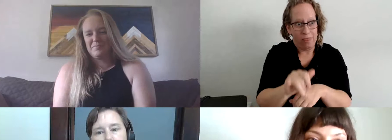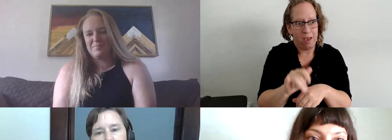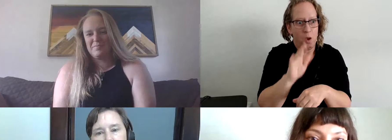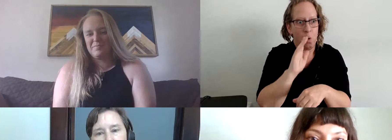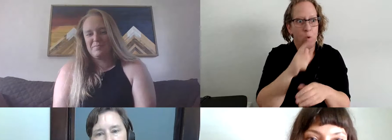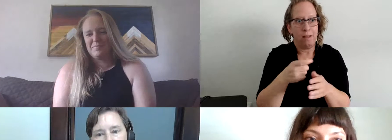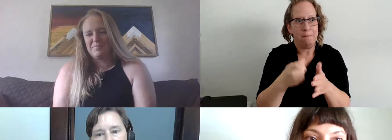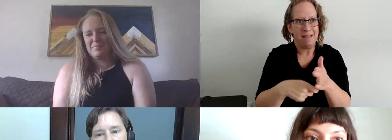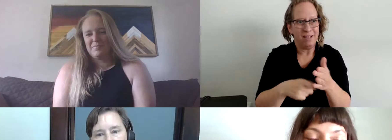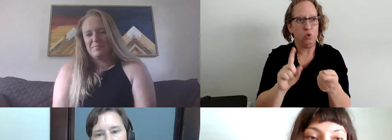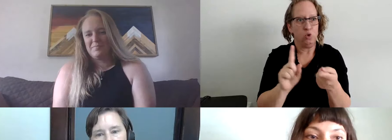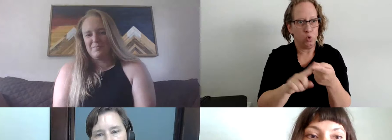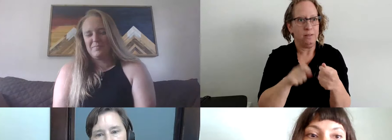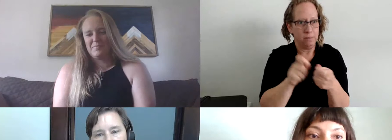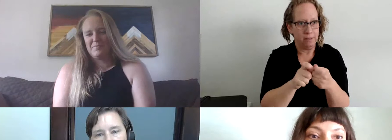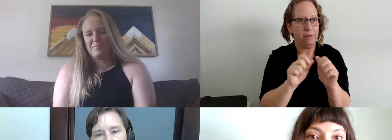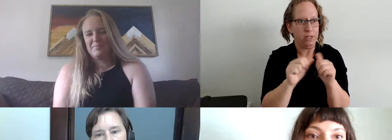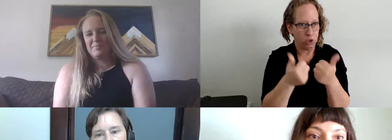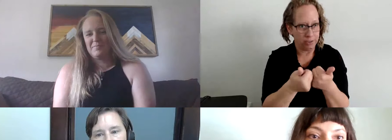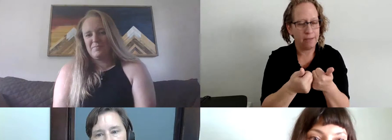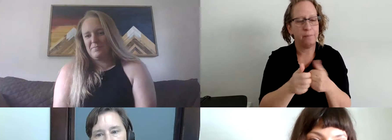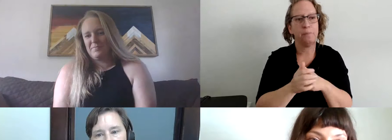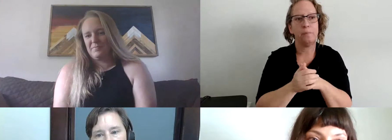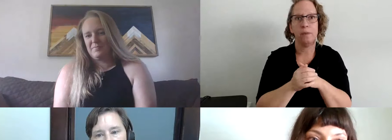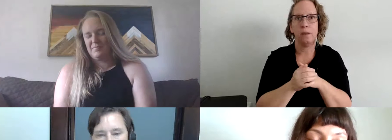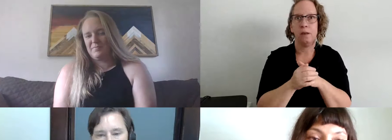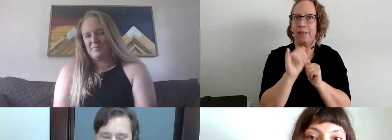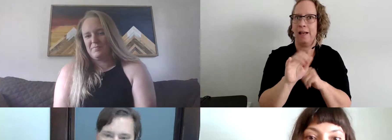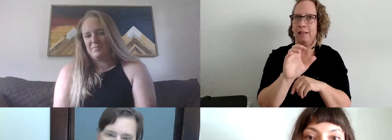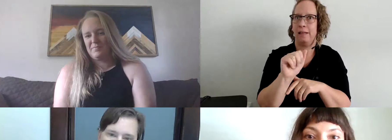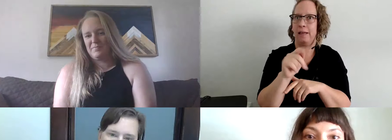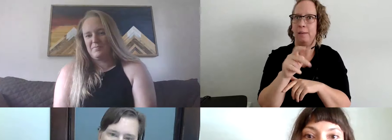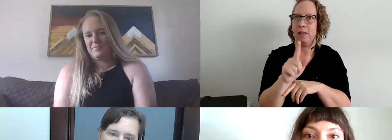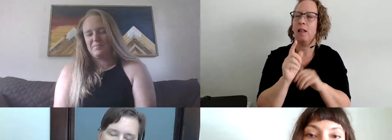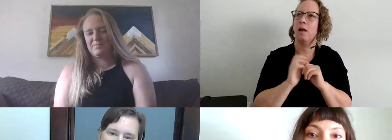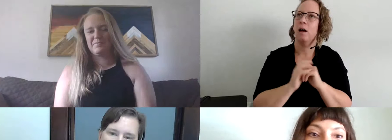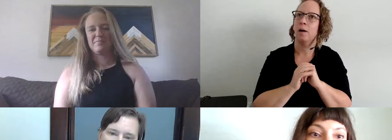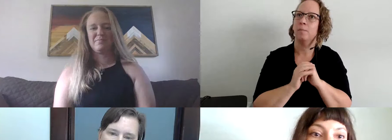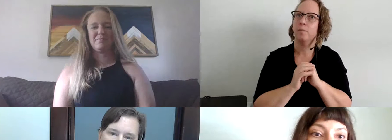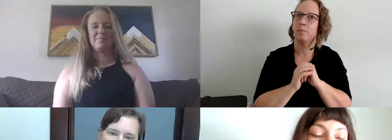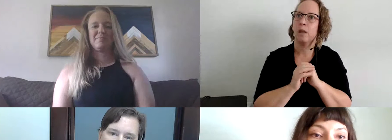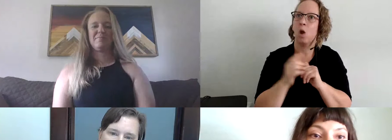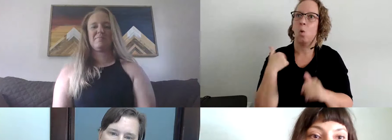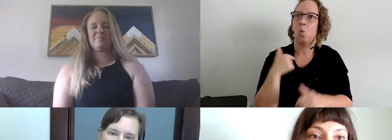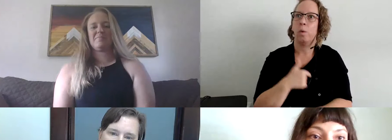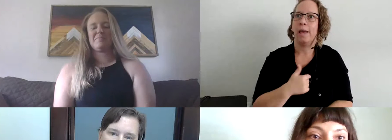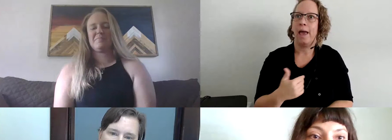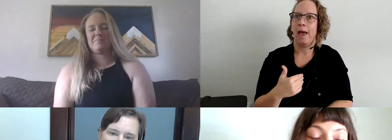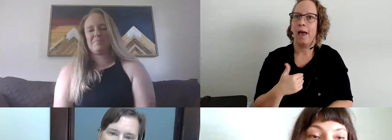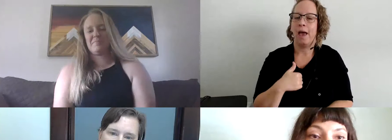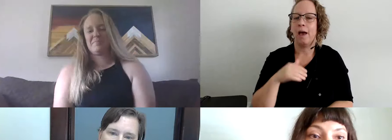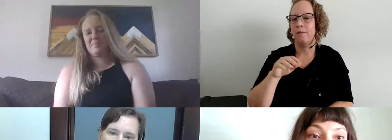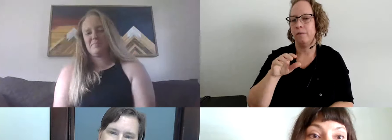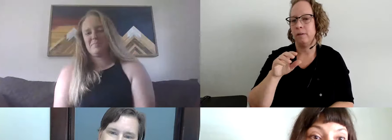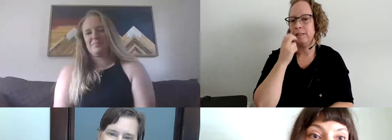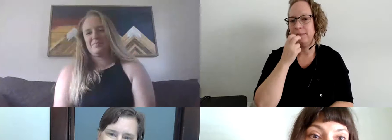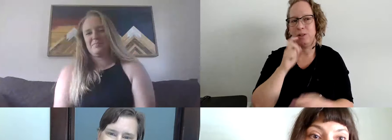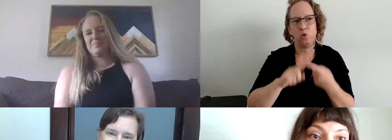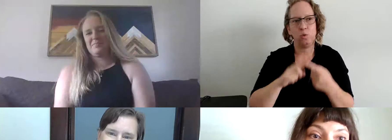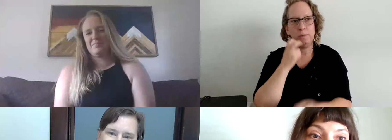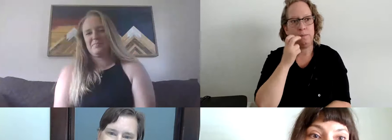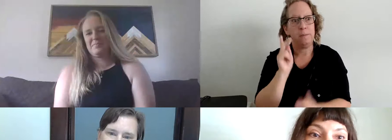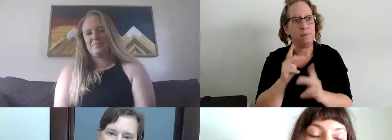billed back to that agency. So that's CapTel. We have speech-to-speech for people who have